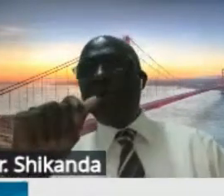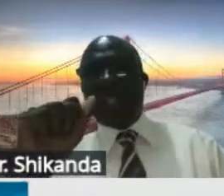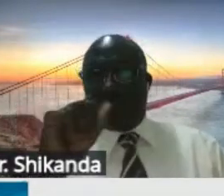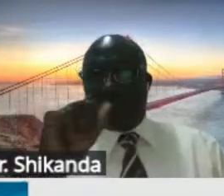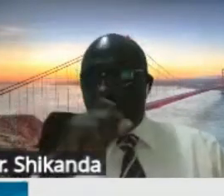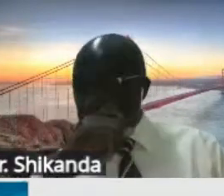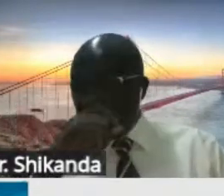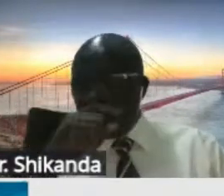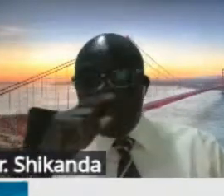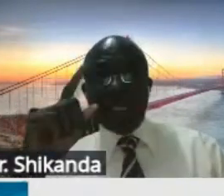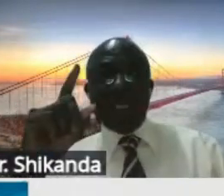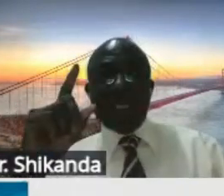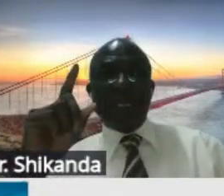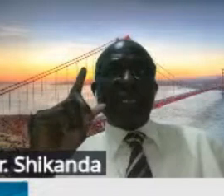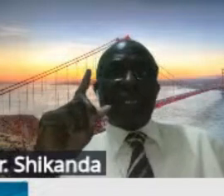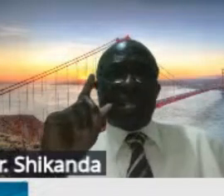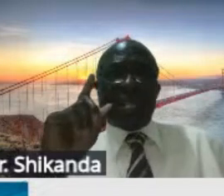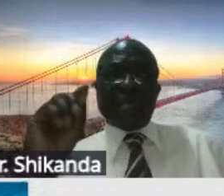put it this way.